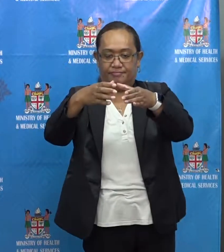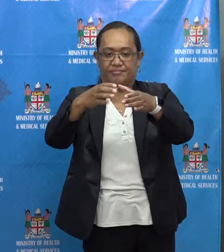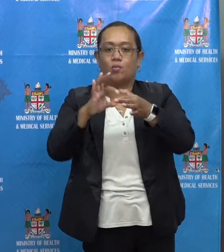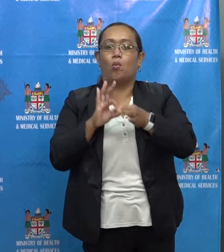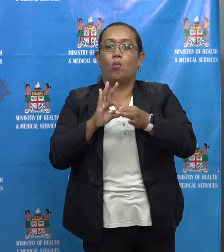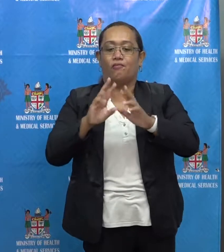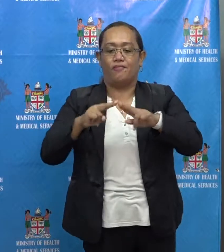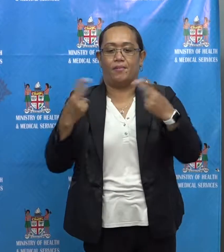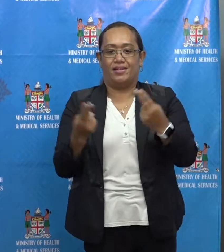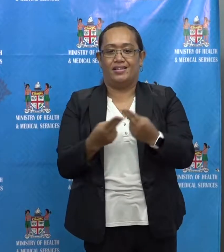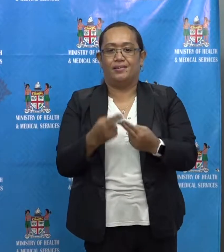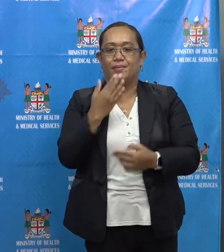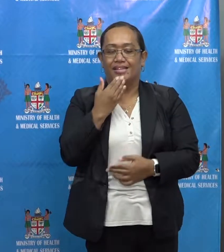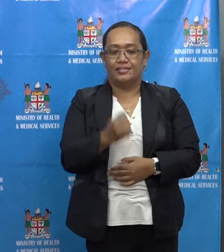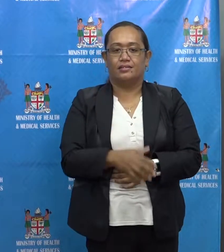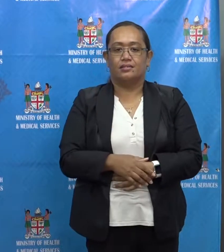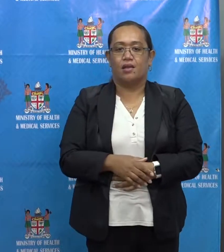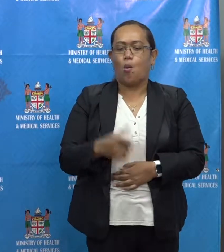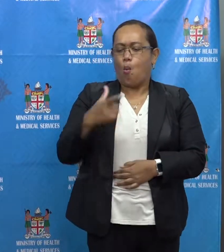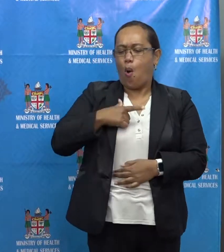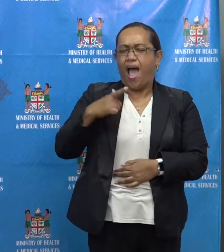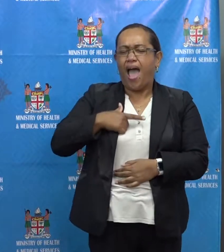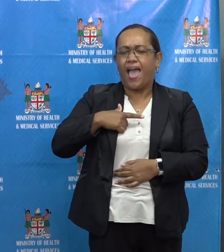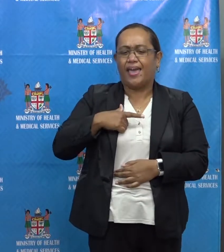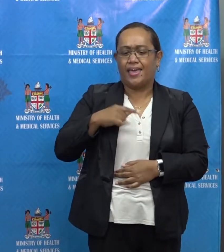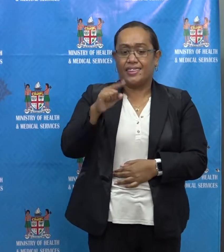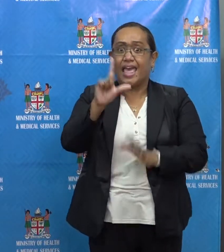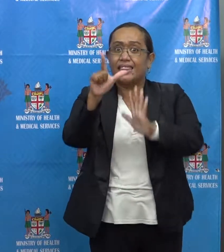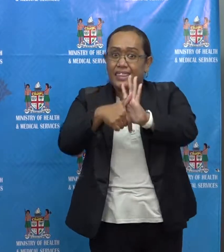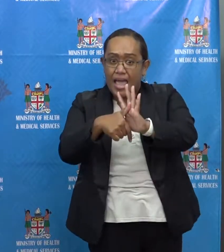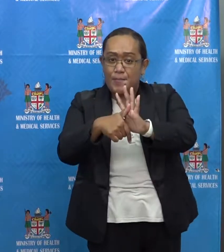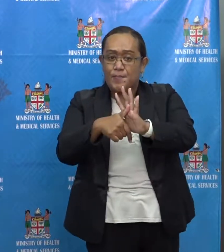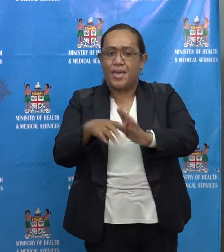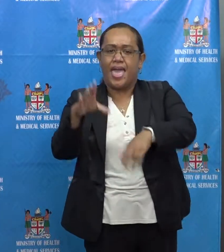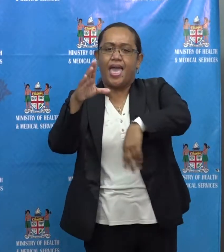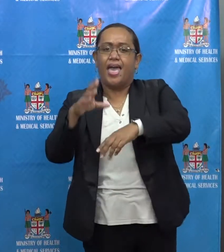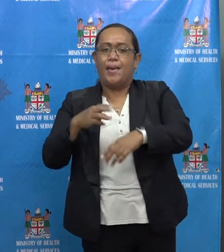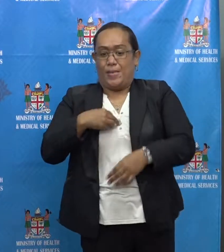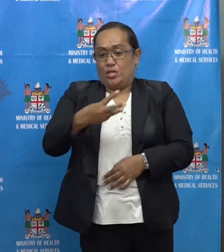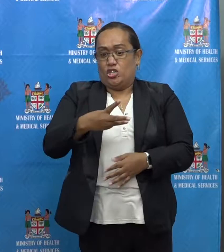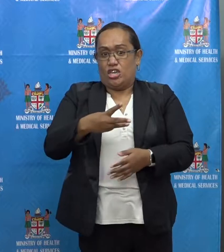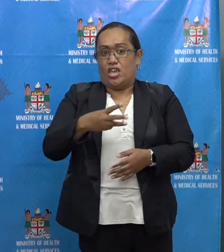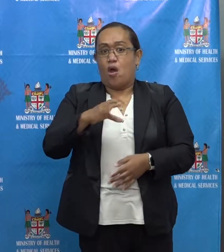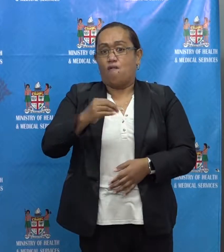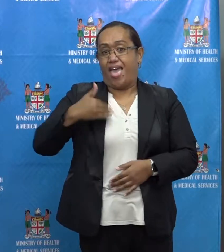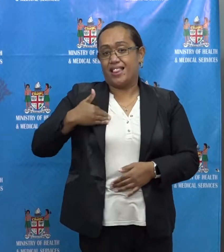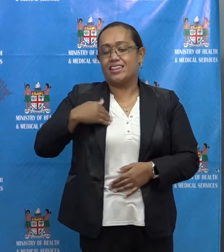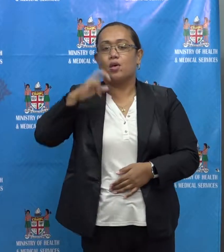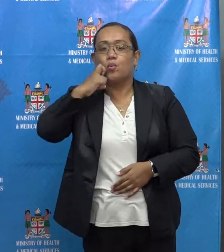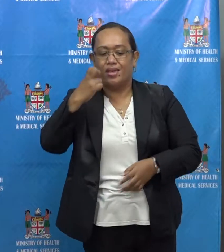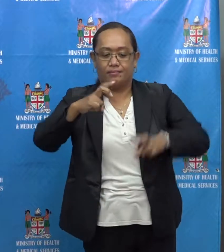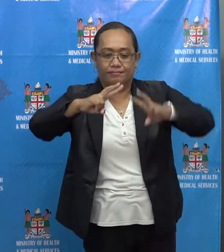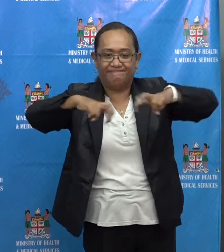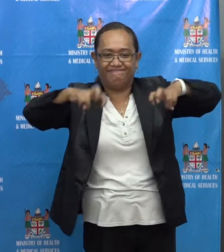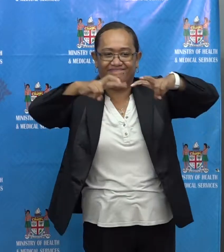my teams are going to use that window to conduct health screenings in targeted regions throughout Viti Levu.